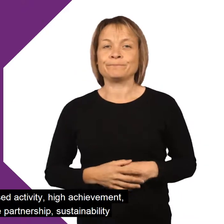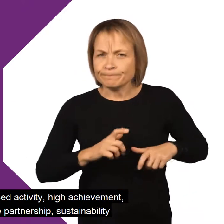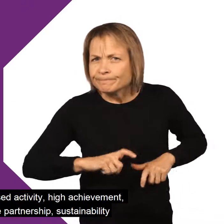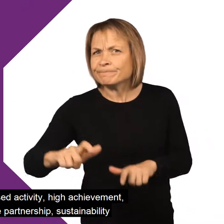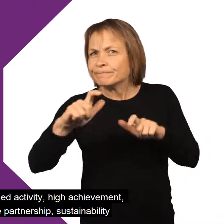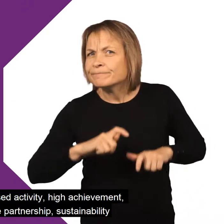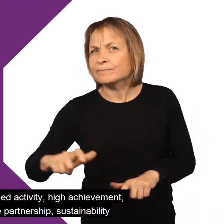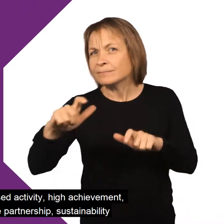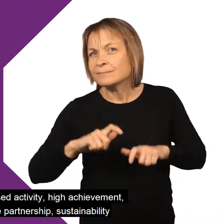Sustainability